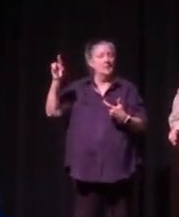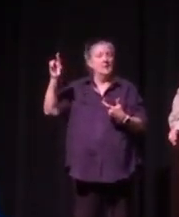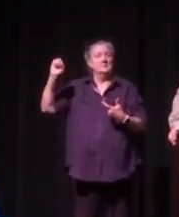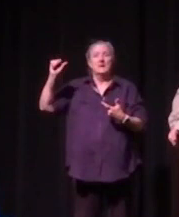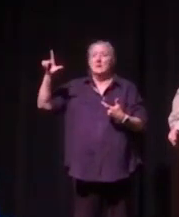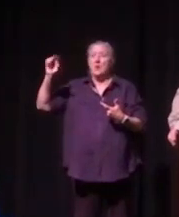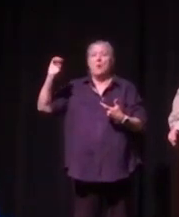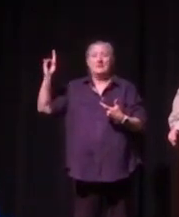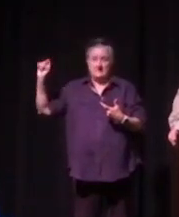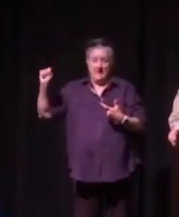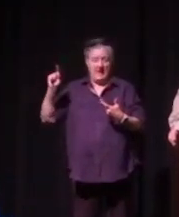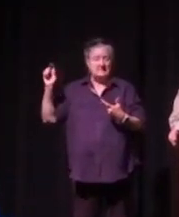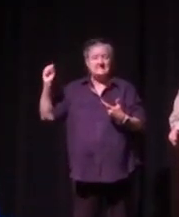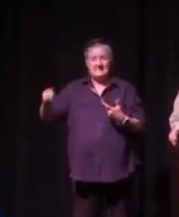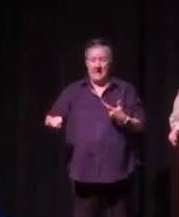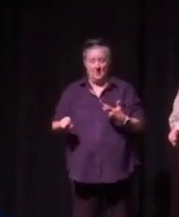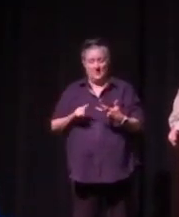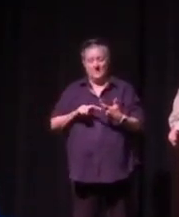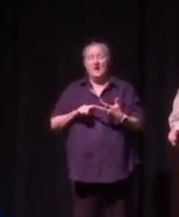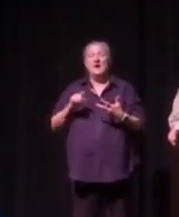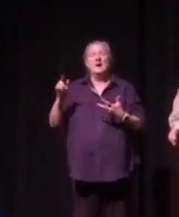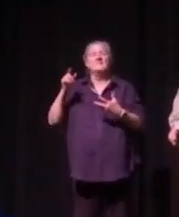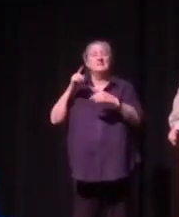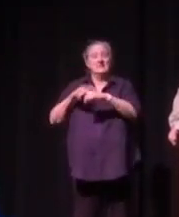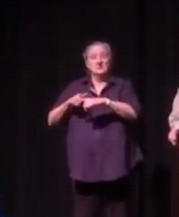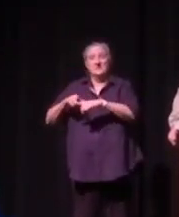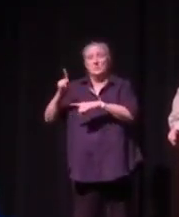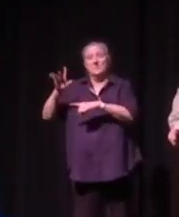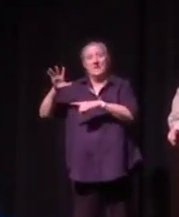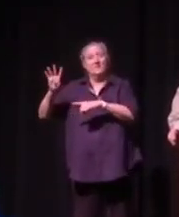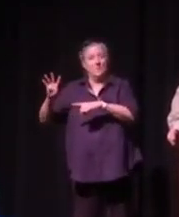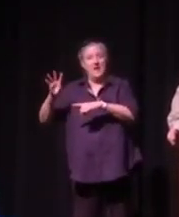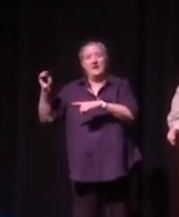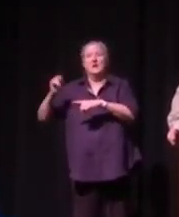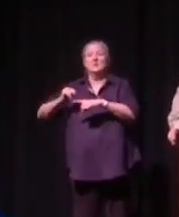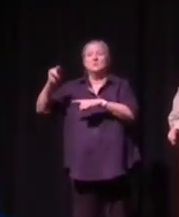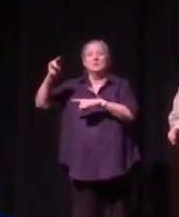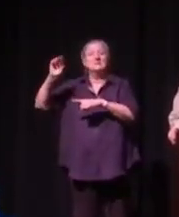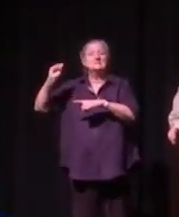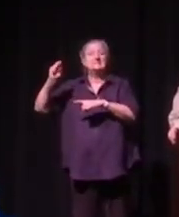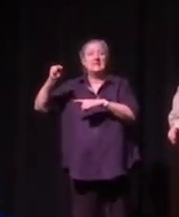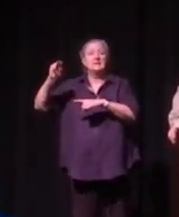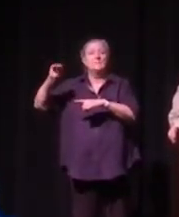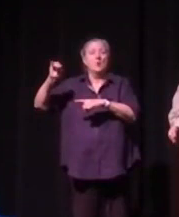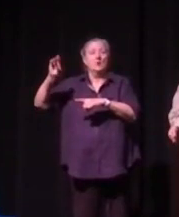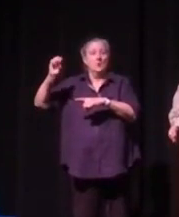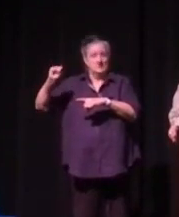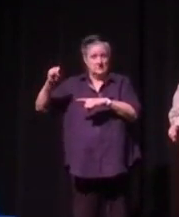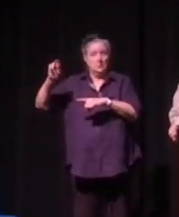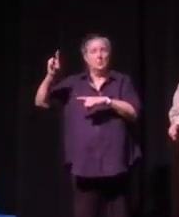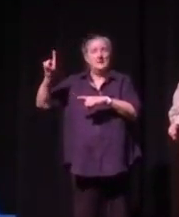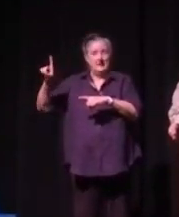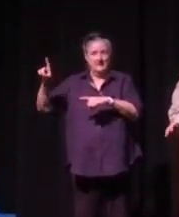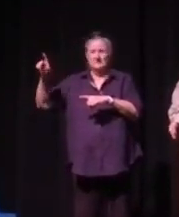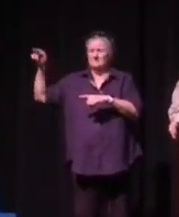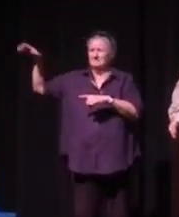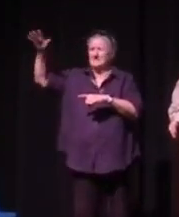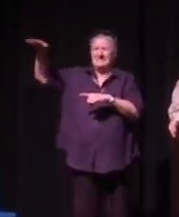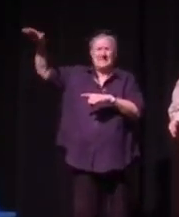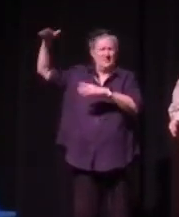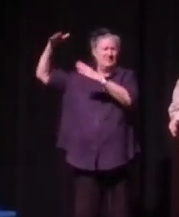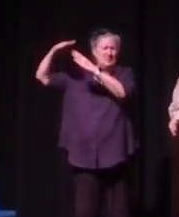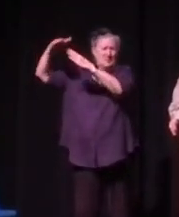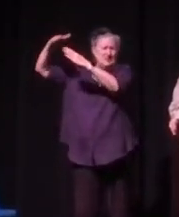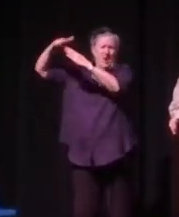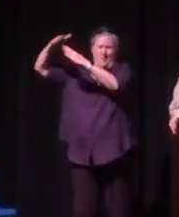and south of the intersection of Highway 154 and North San Marcos Road. That's near the top of the